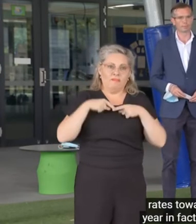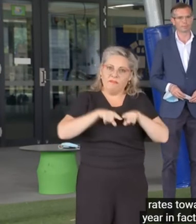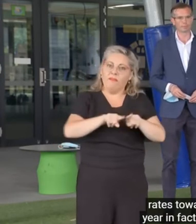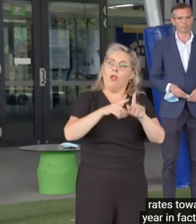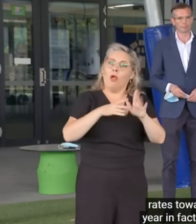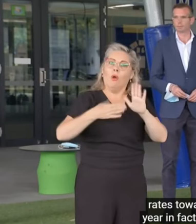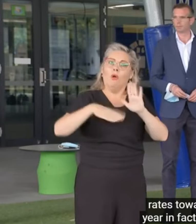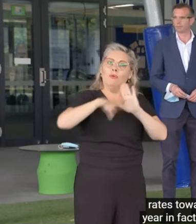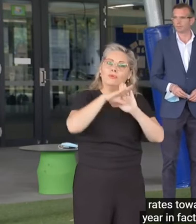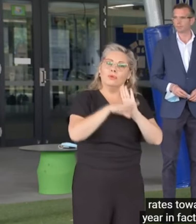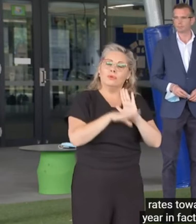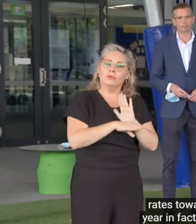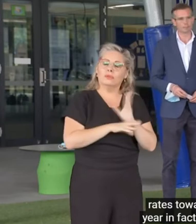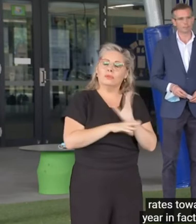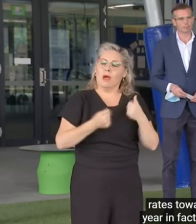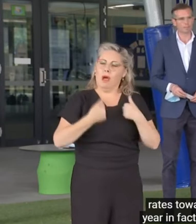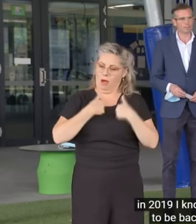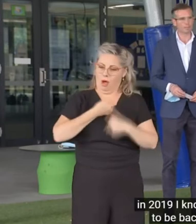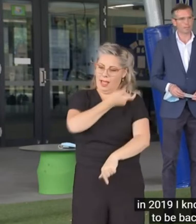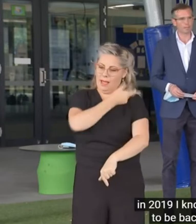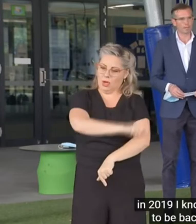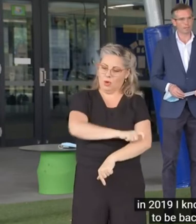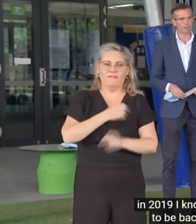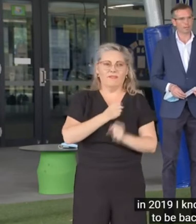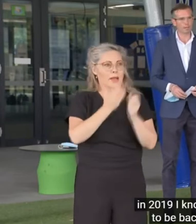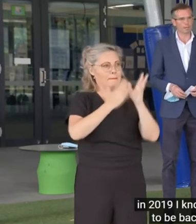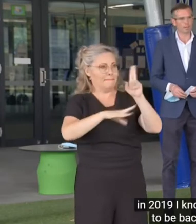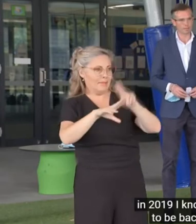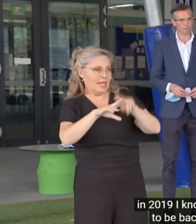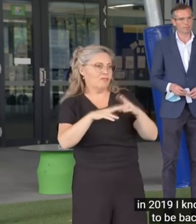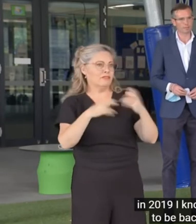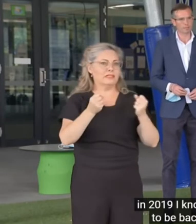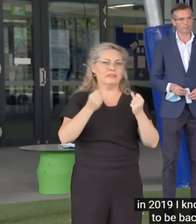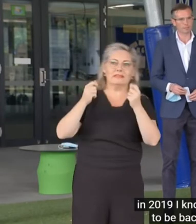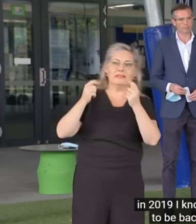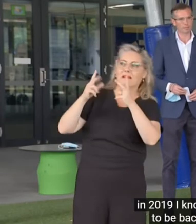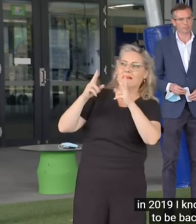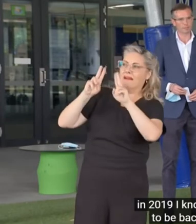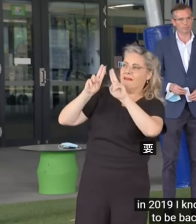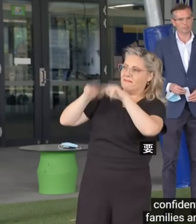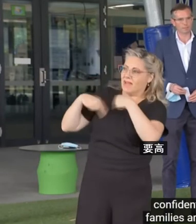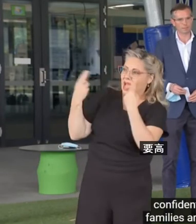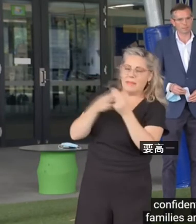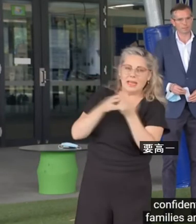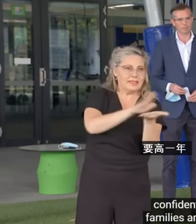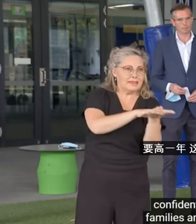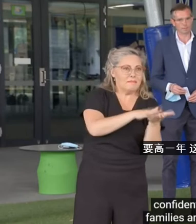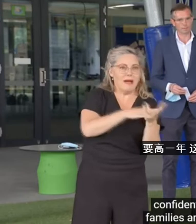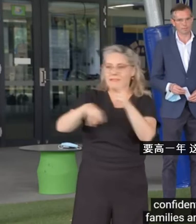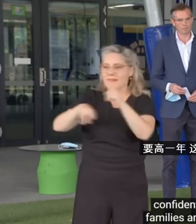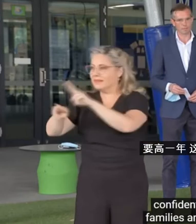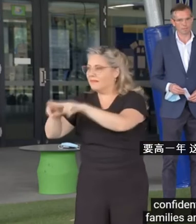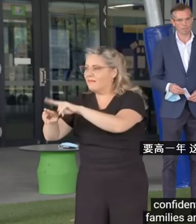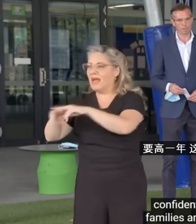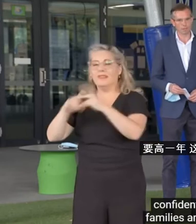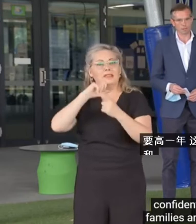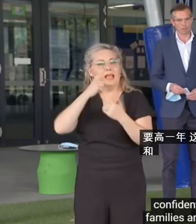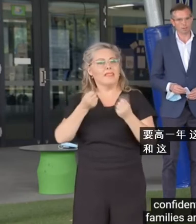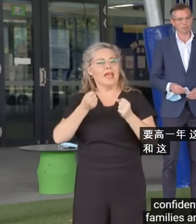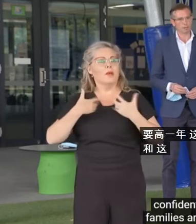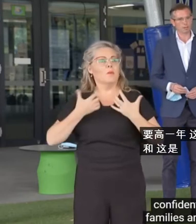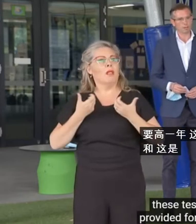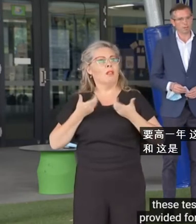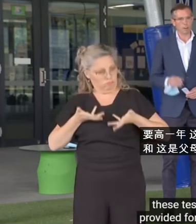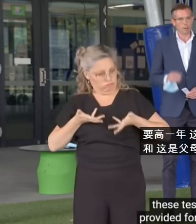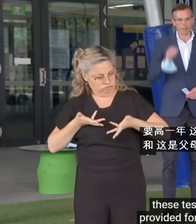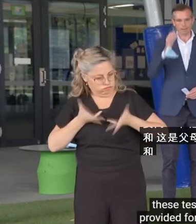really confident that parents and families and students will use these tests as they've been provided for them to do so. We're all part of the solution